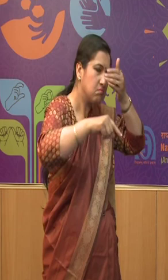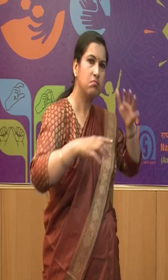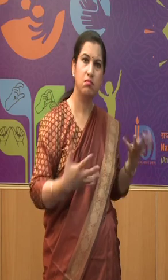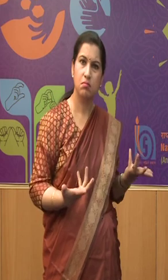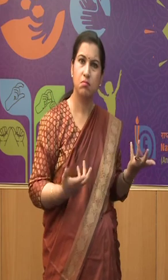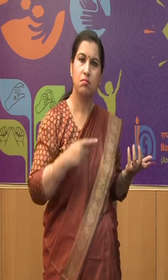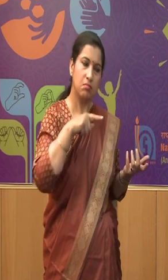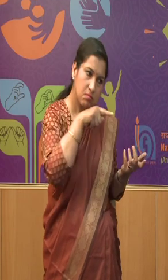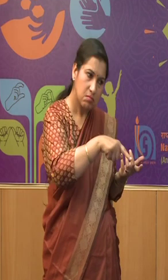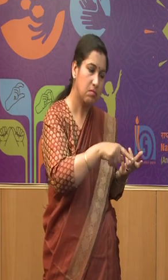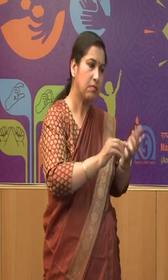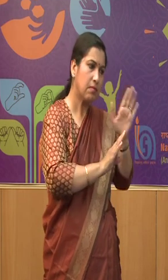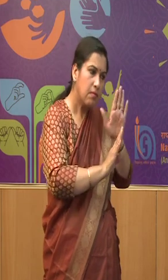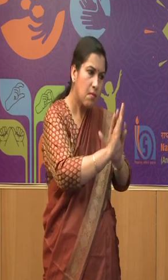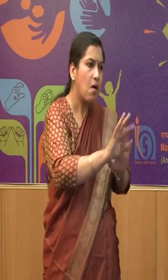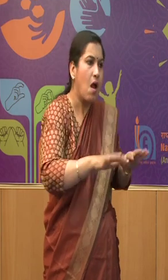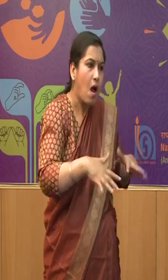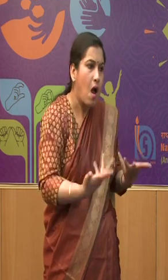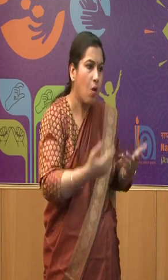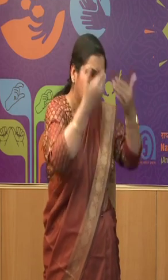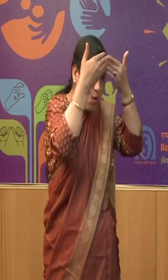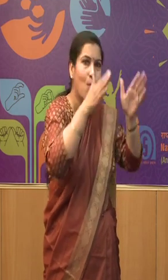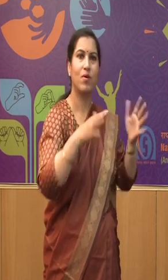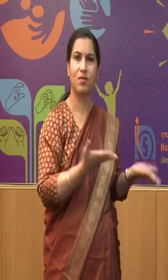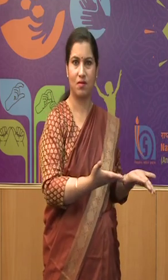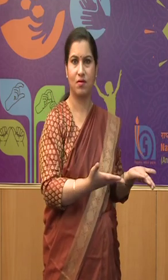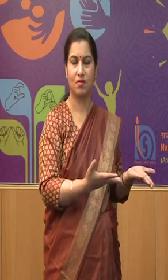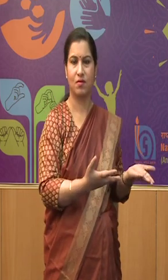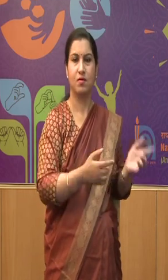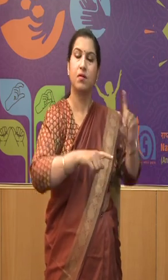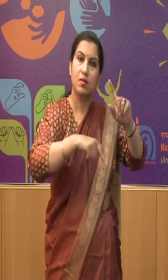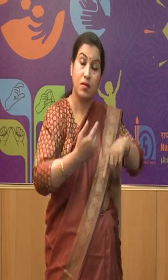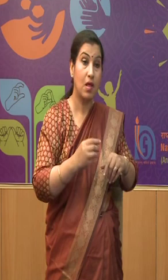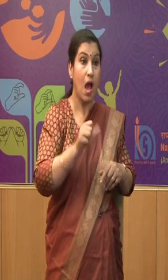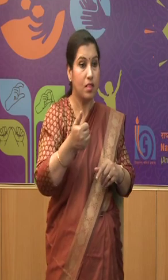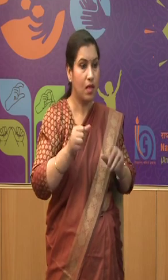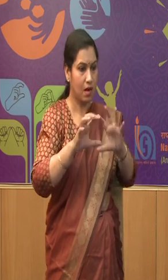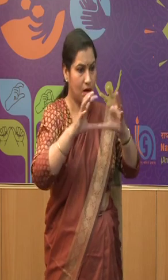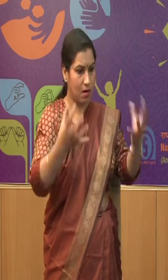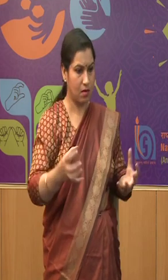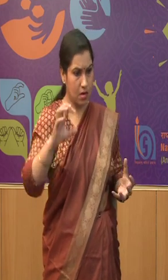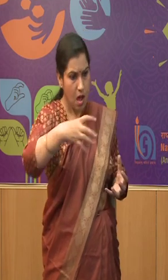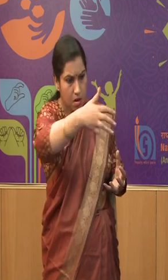and tell them about the progress that had taken place in the other parts of the world.